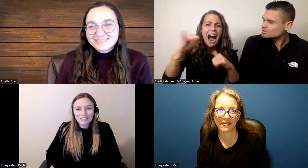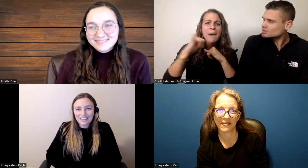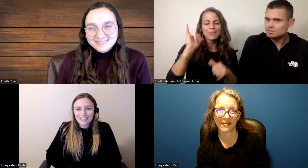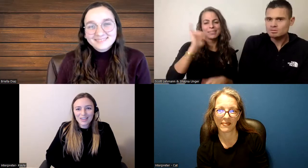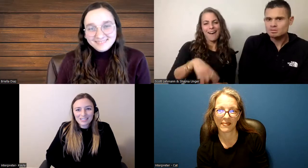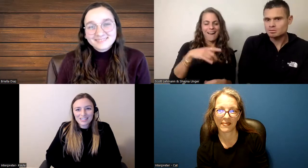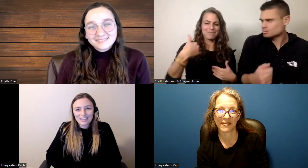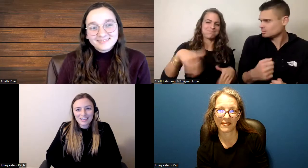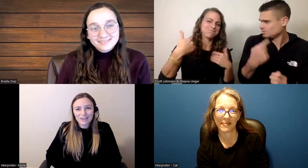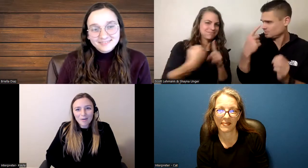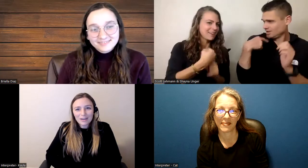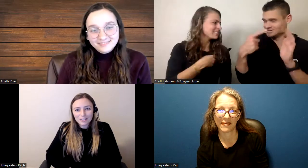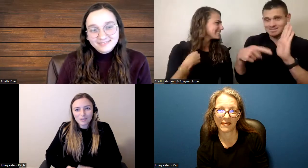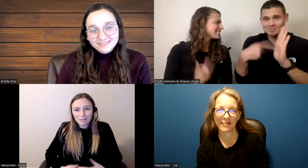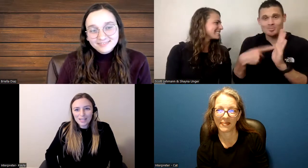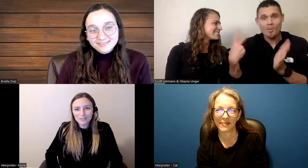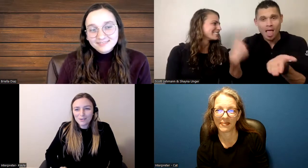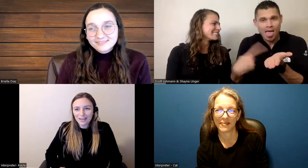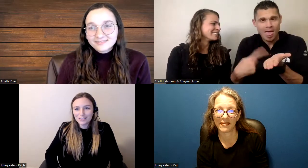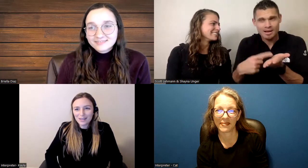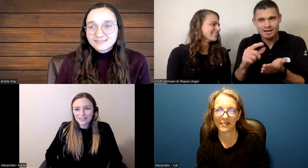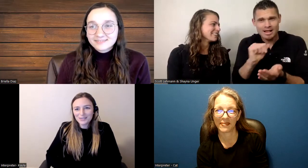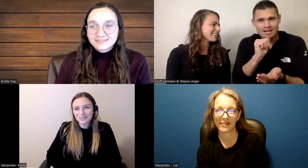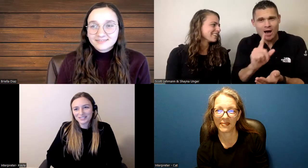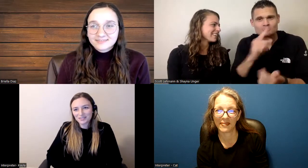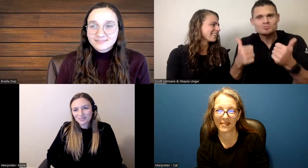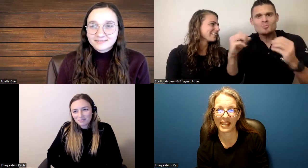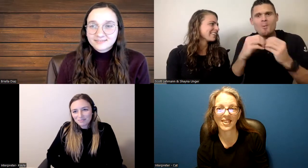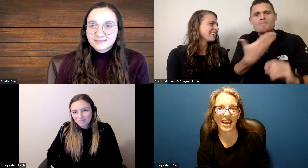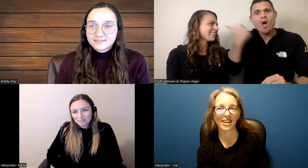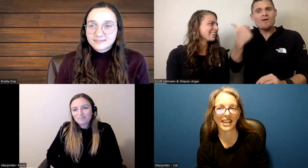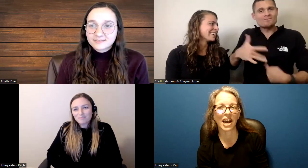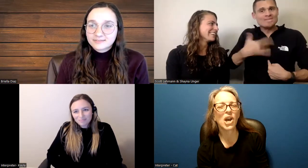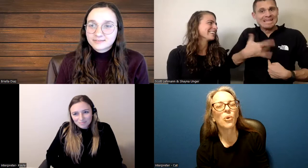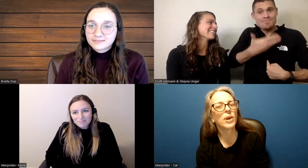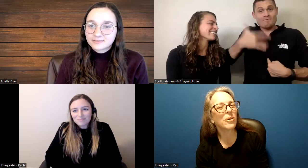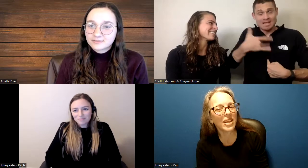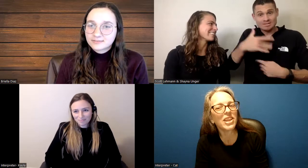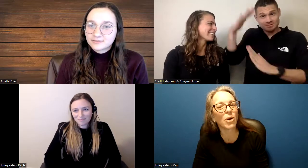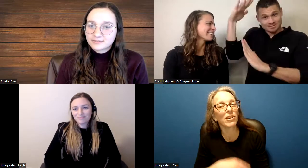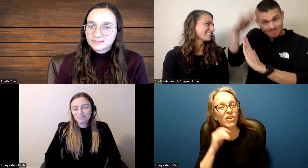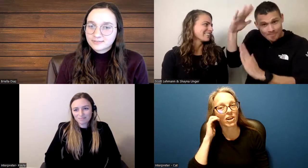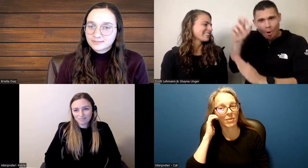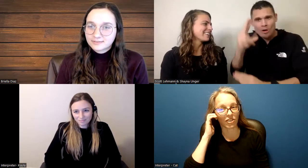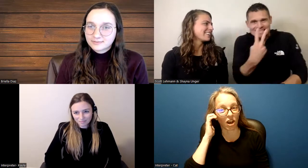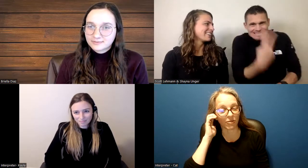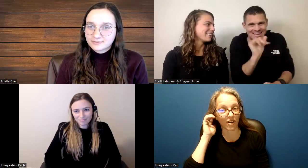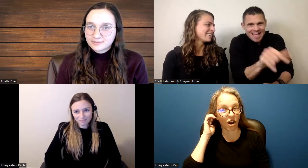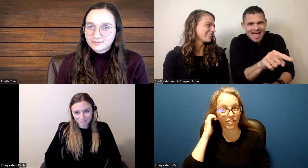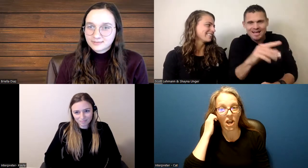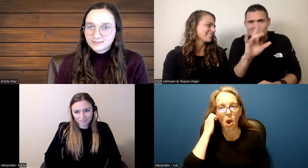just watching the kids' faces thinking like, oh my gosh, I'm deaf too, I can do that too. Exactly. Yeah, we, you know, we've talked about